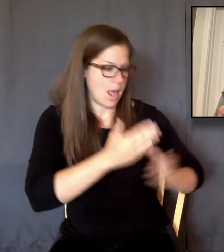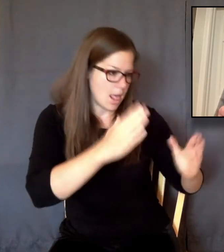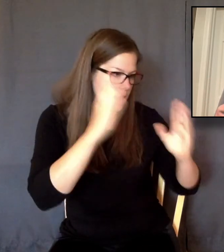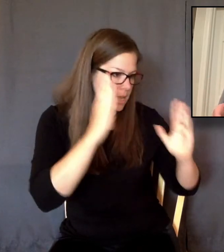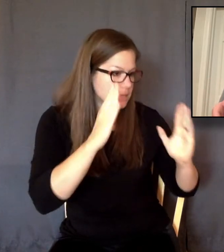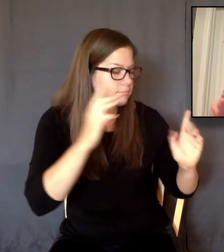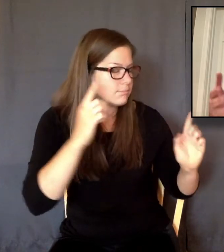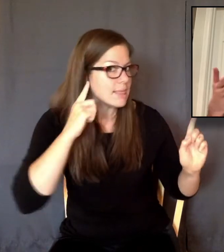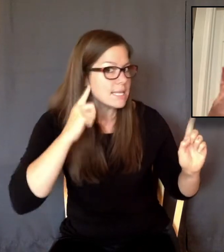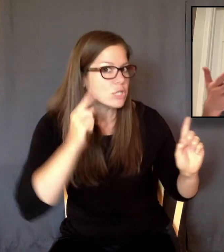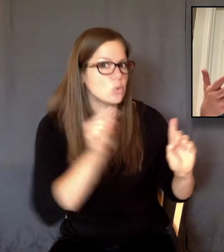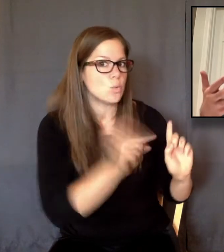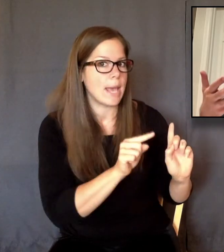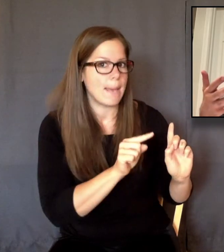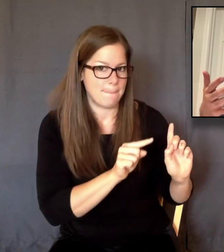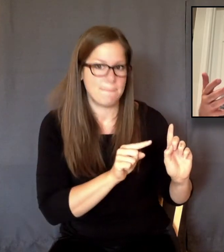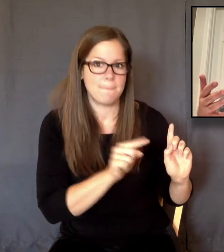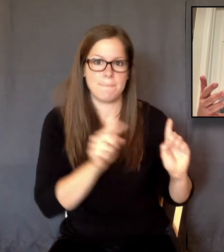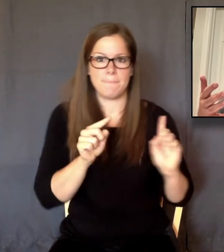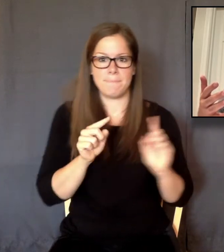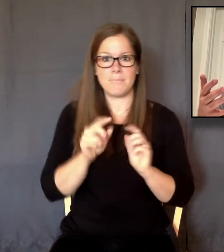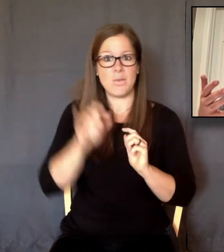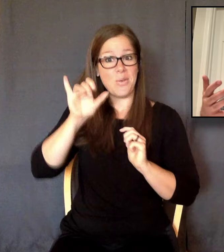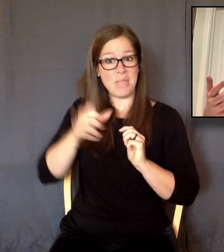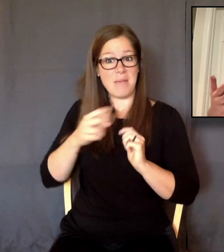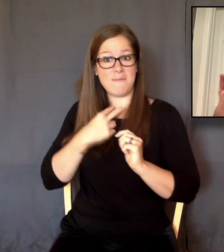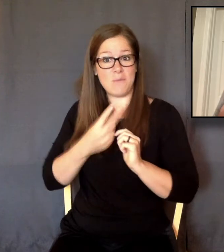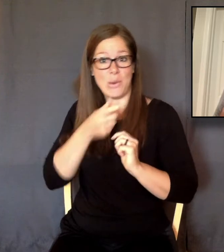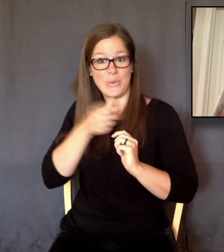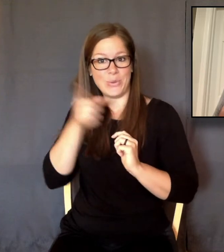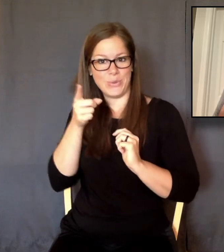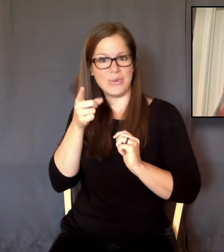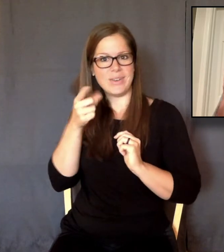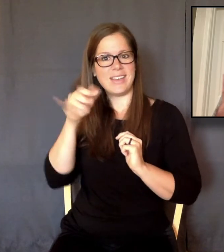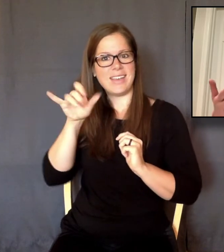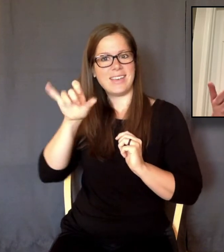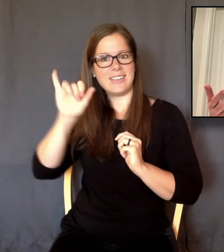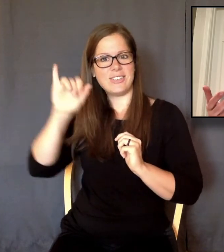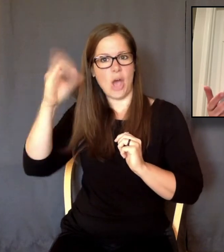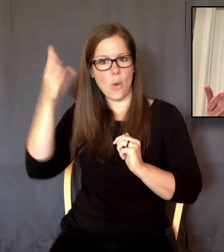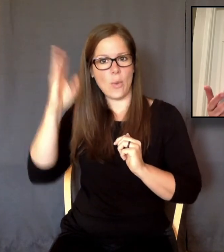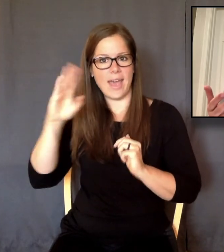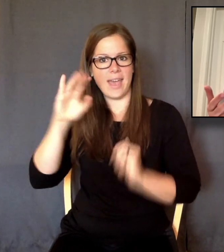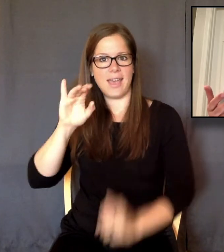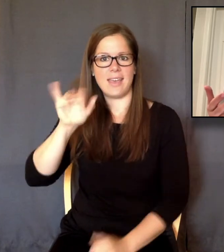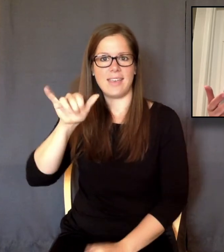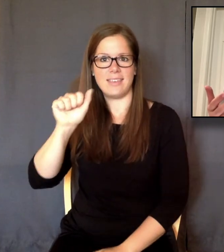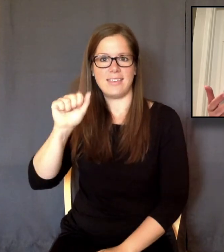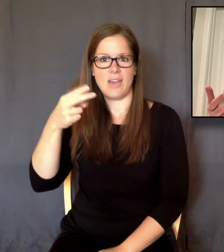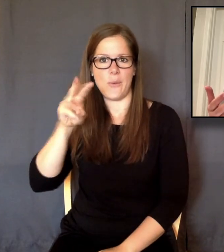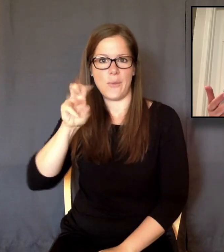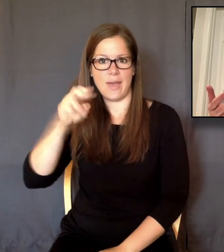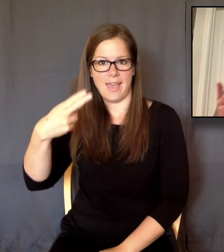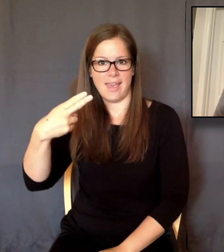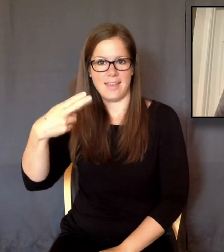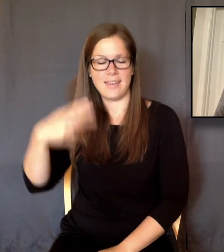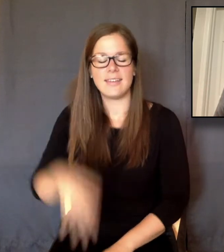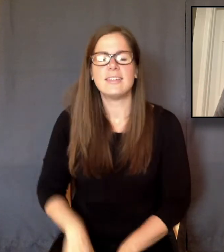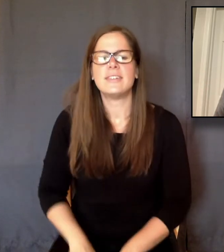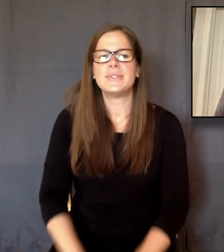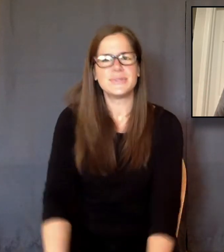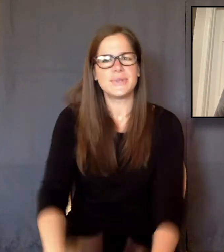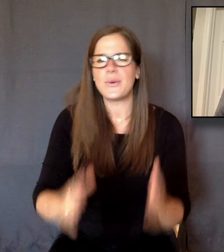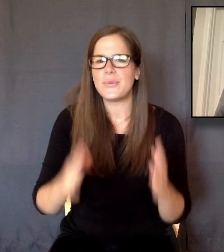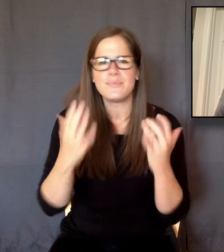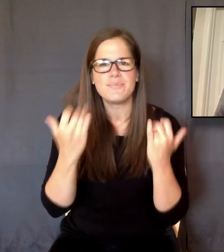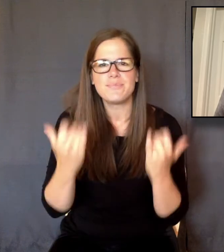reading this today, thinking, what can I get out of this? The first is, am I in awe of who Jesus is? Do I